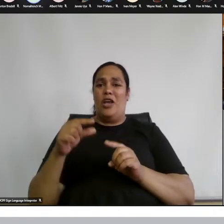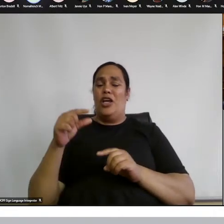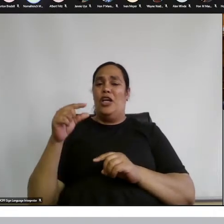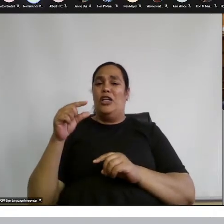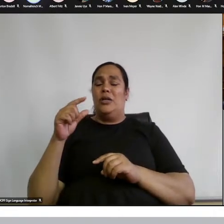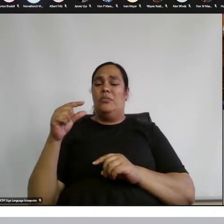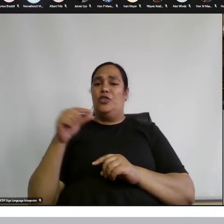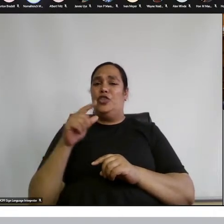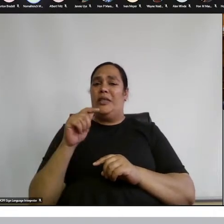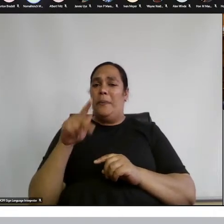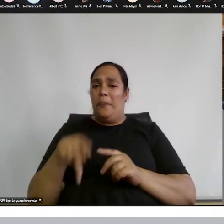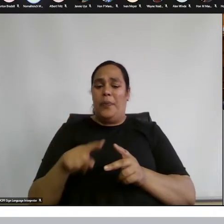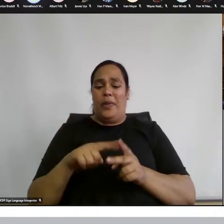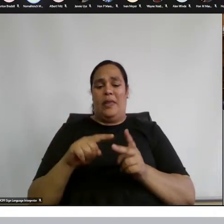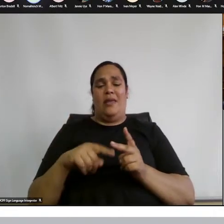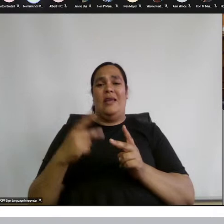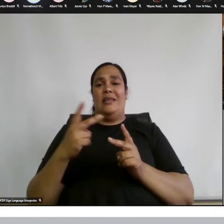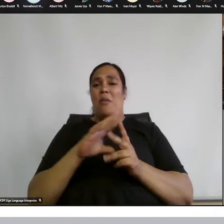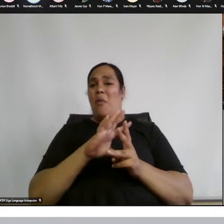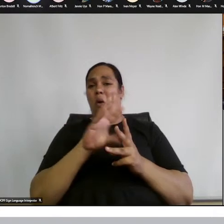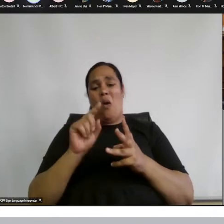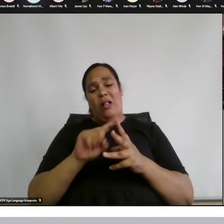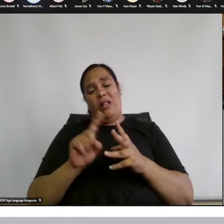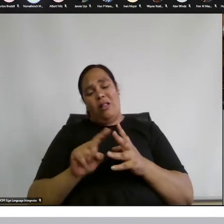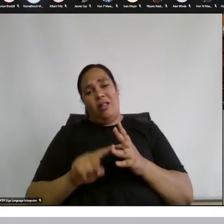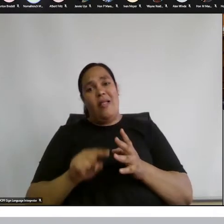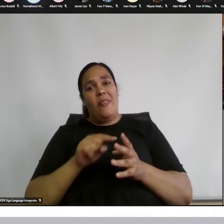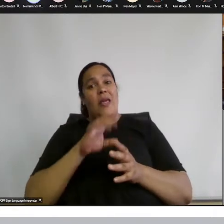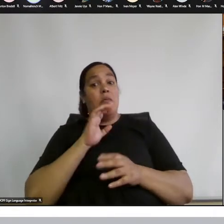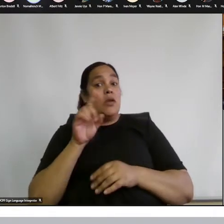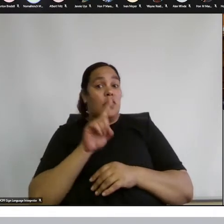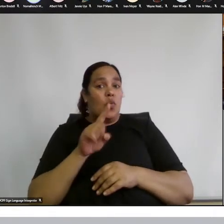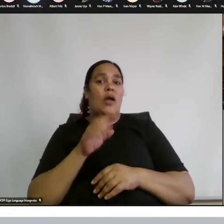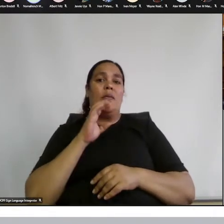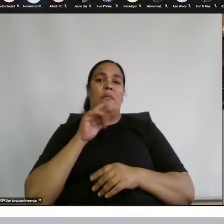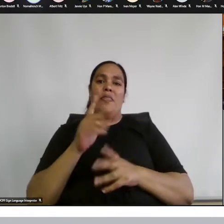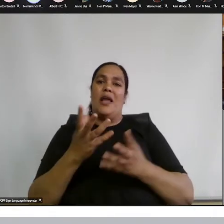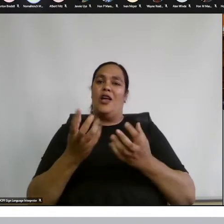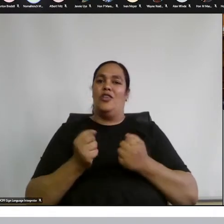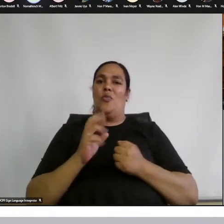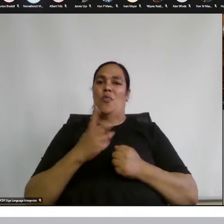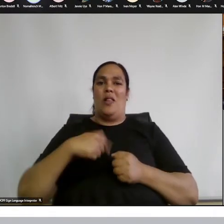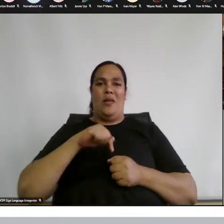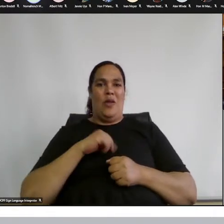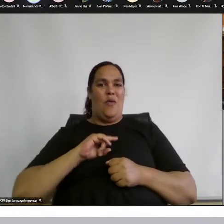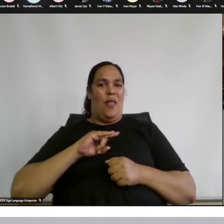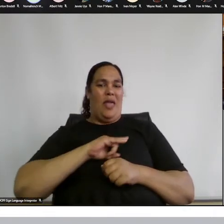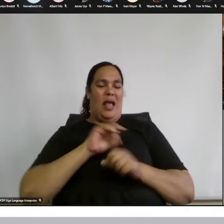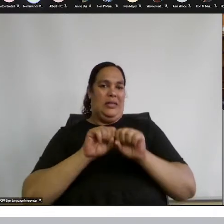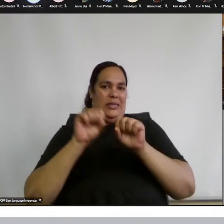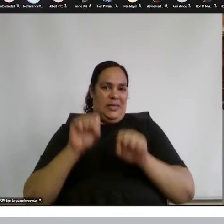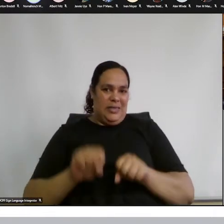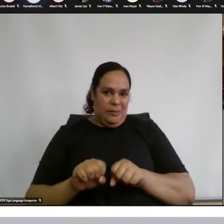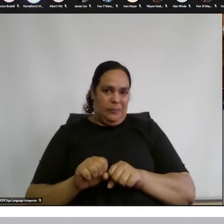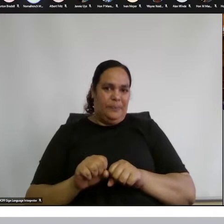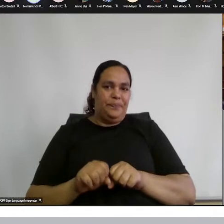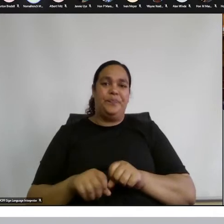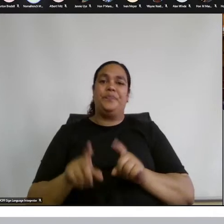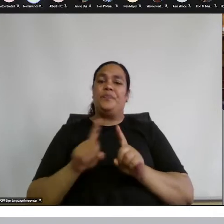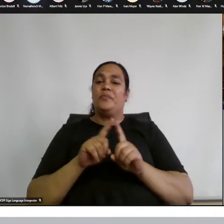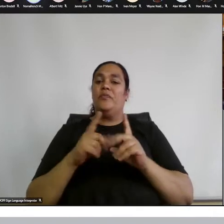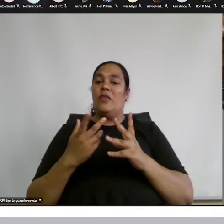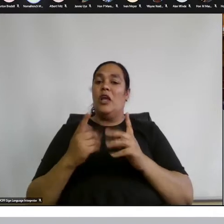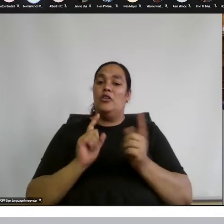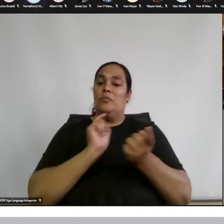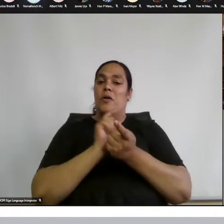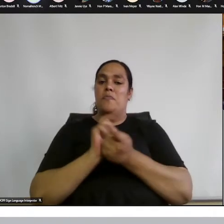GDP, presenting in all of those, it meant that these will be absorbed by us as the health system in order to